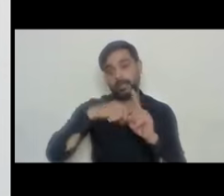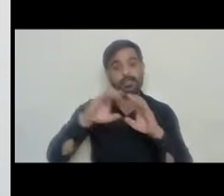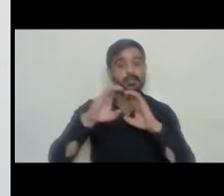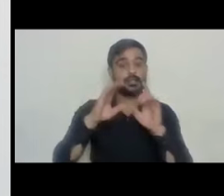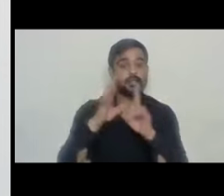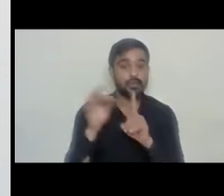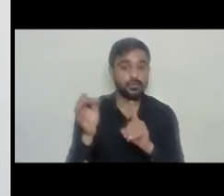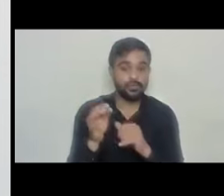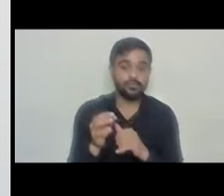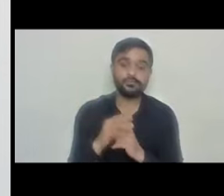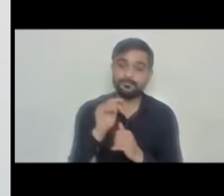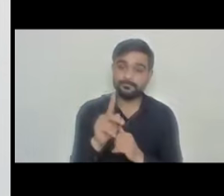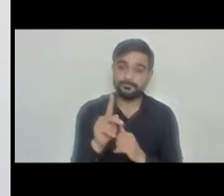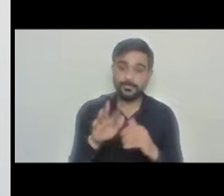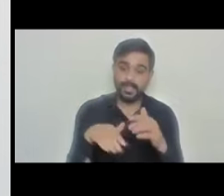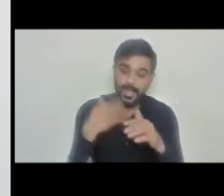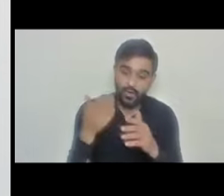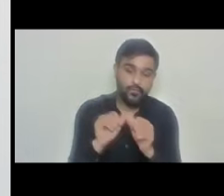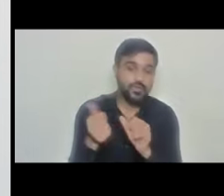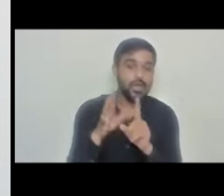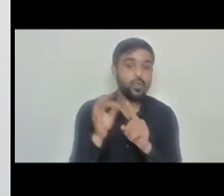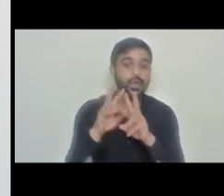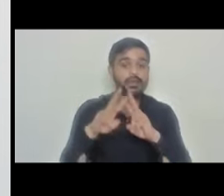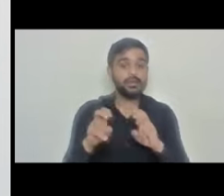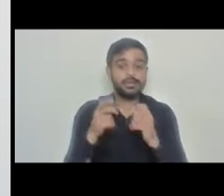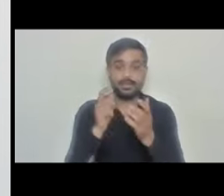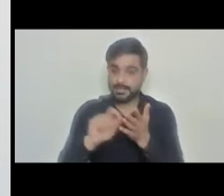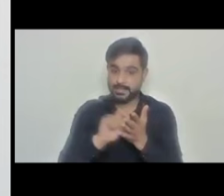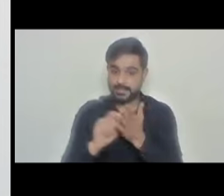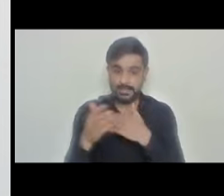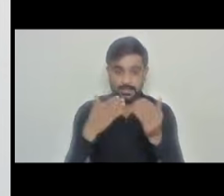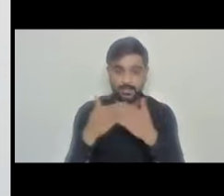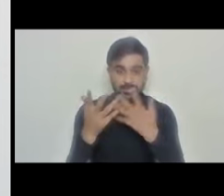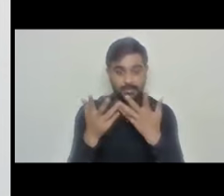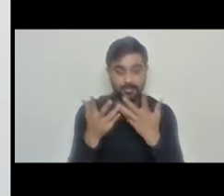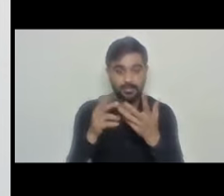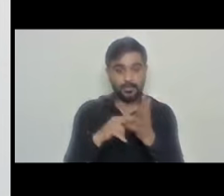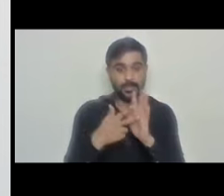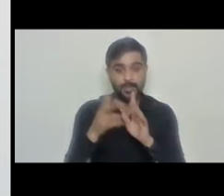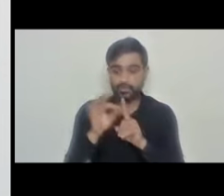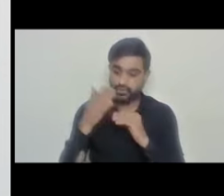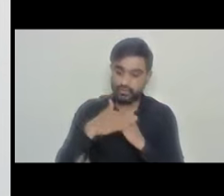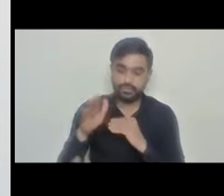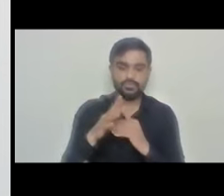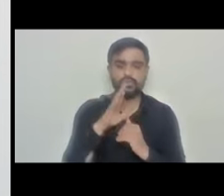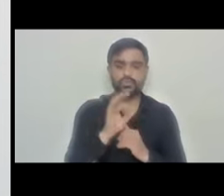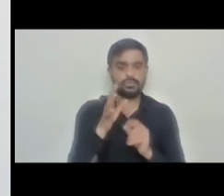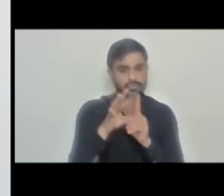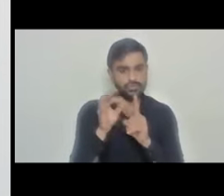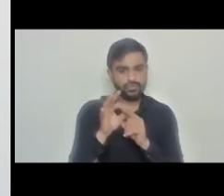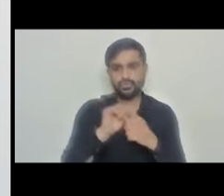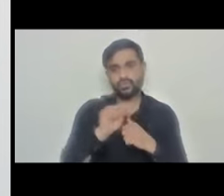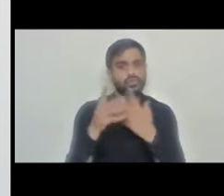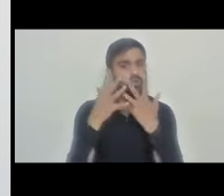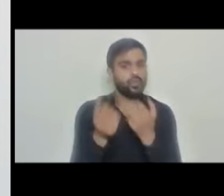capacity. Okay, how far you want your research writings to go or research findings to go. Obviously everybody would